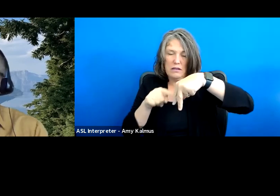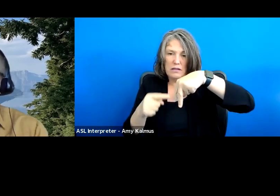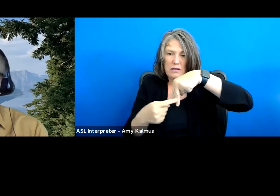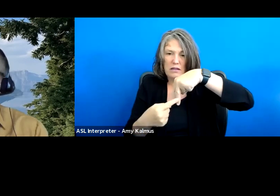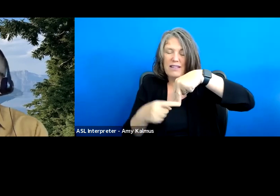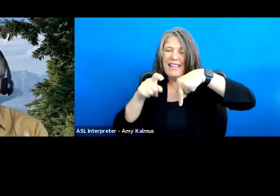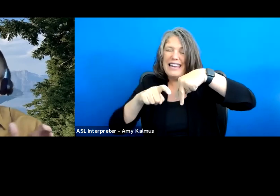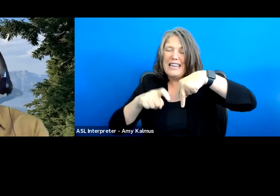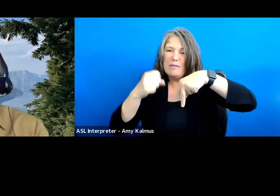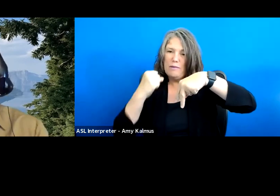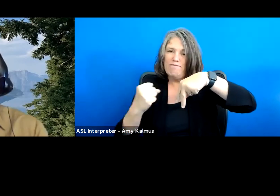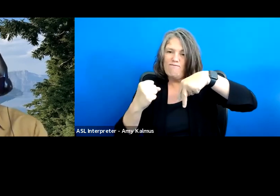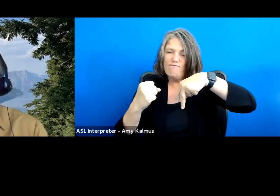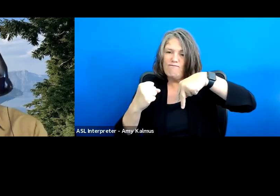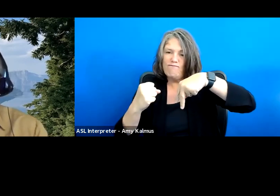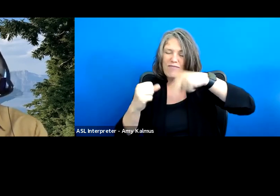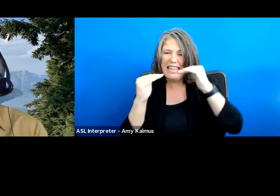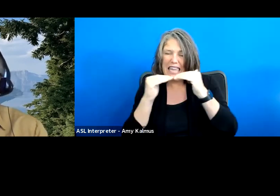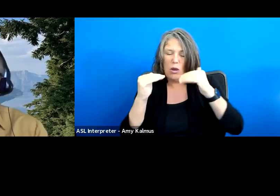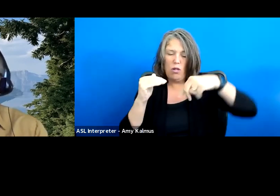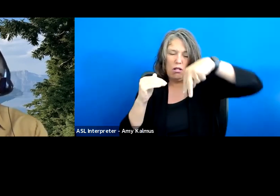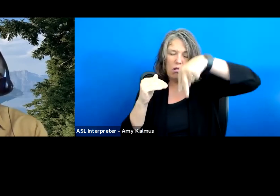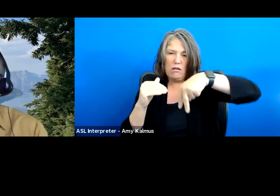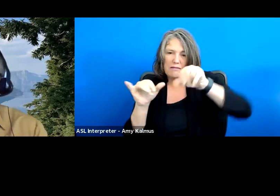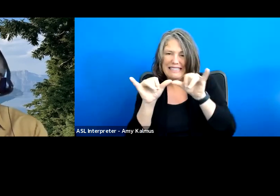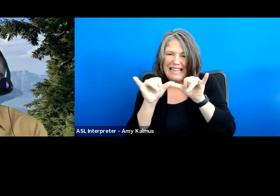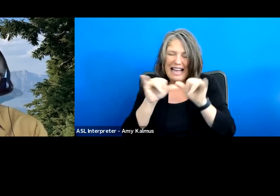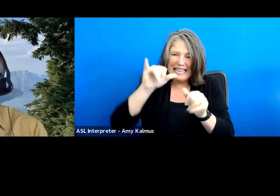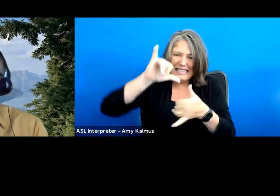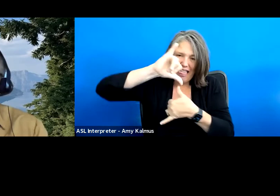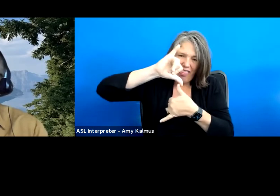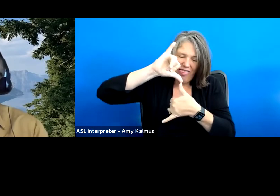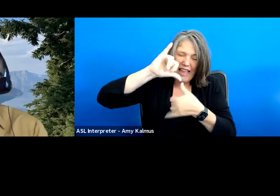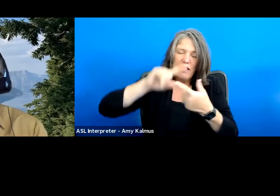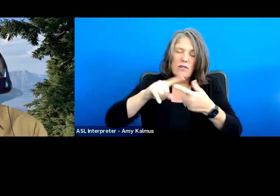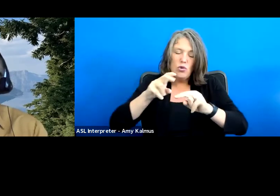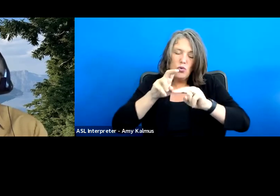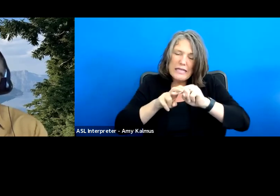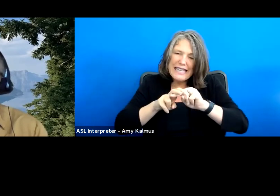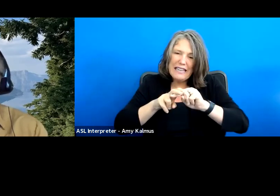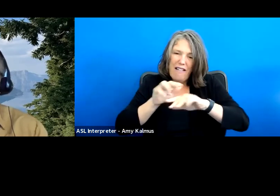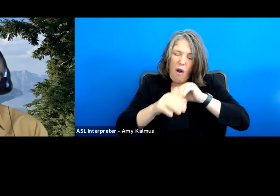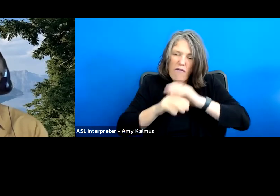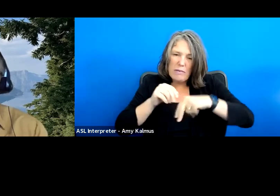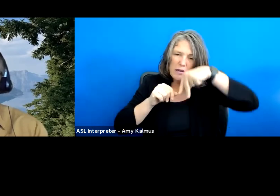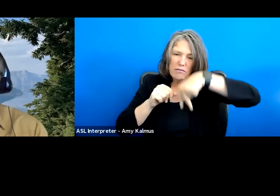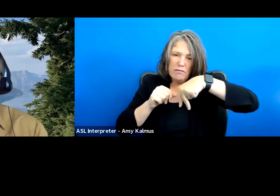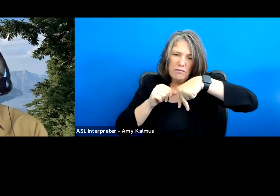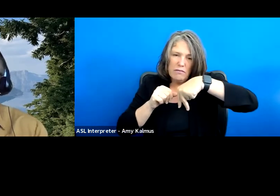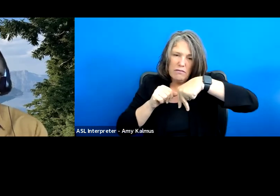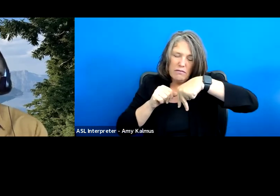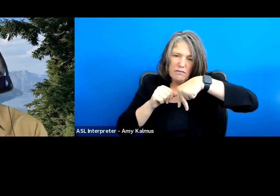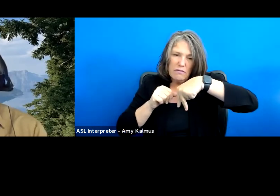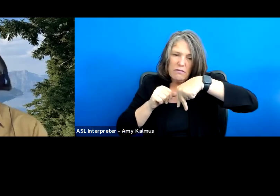sturdy, and equal in length to be able to sit comfortably and to be balanced upon